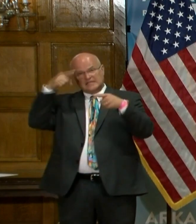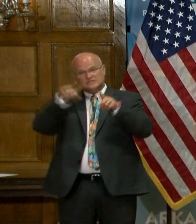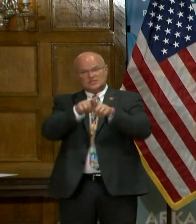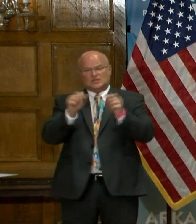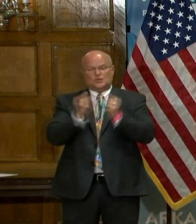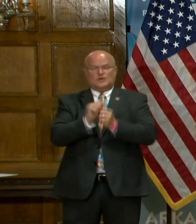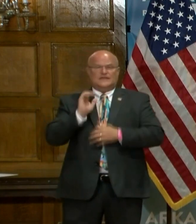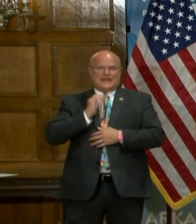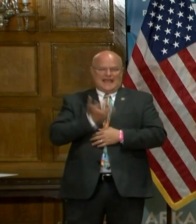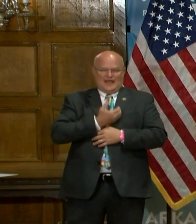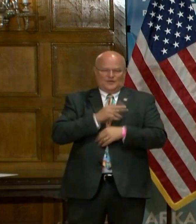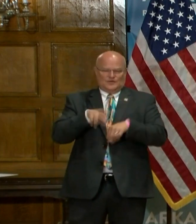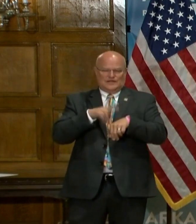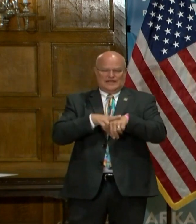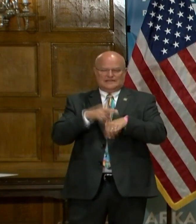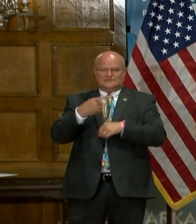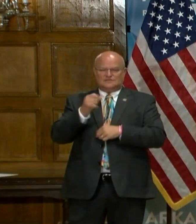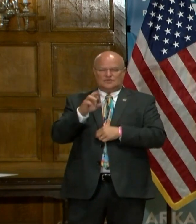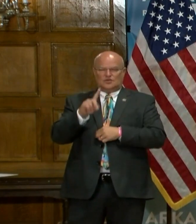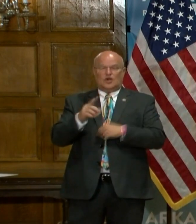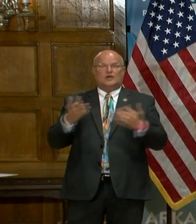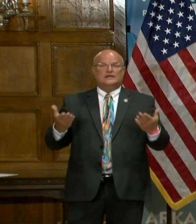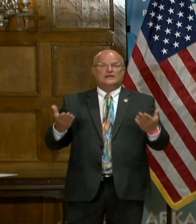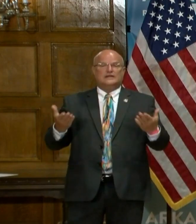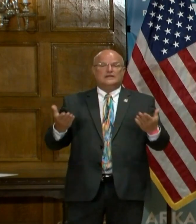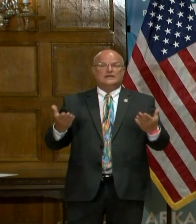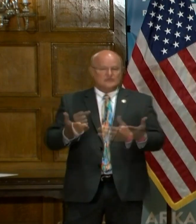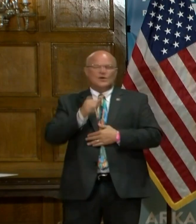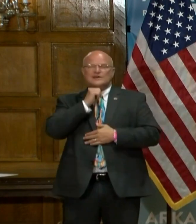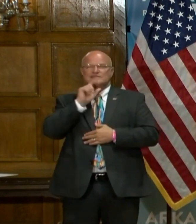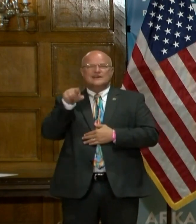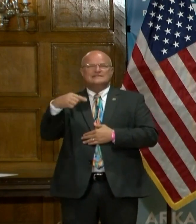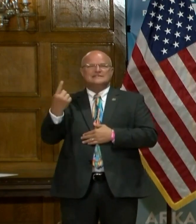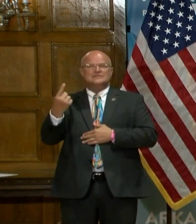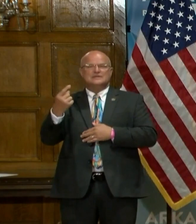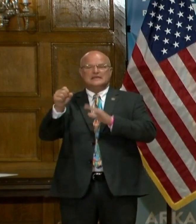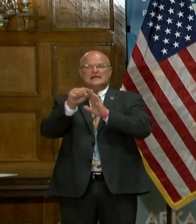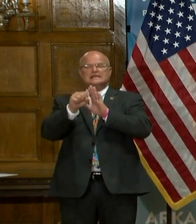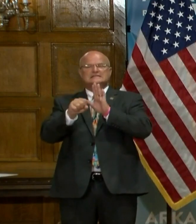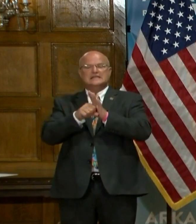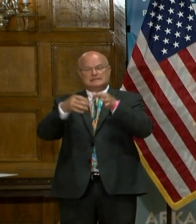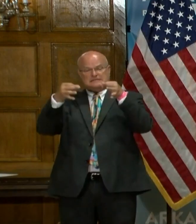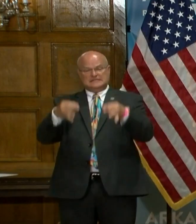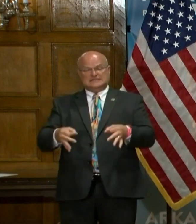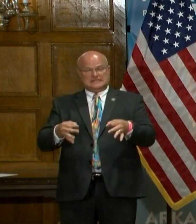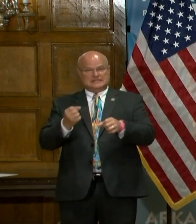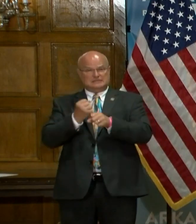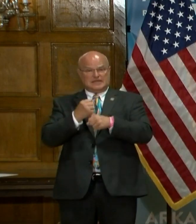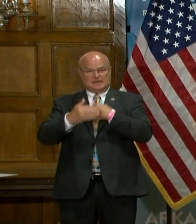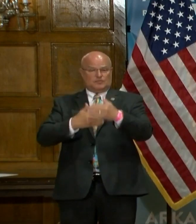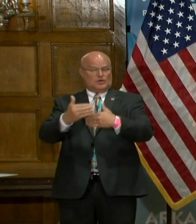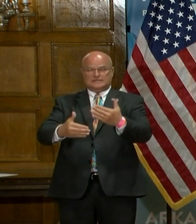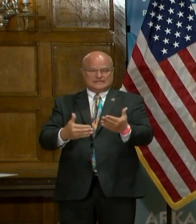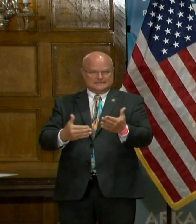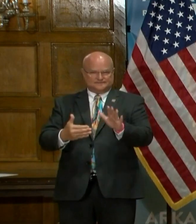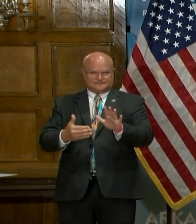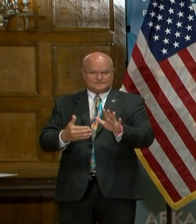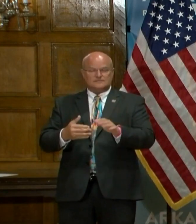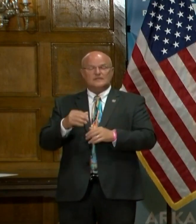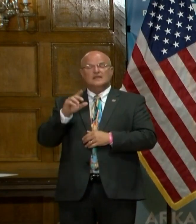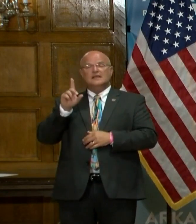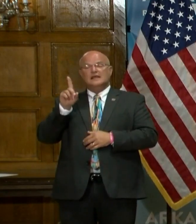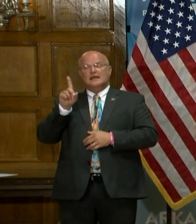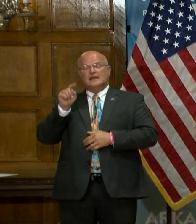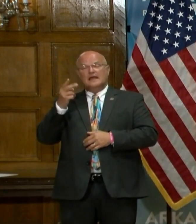our National Guard here as well. And so it's not just simply a state decision-making process. They